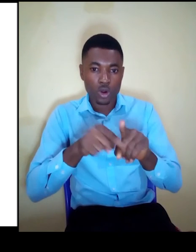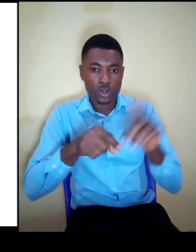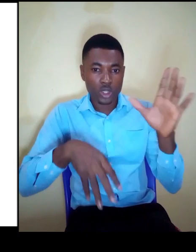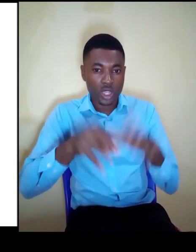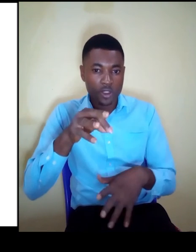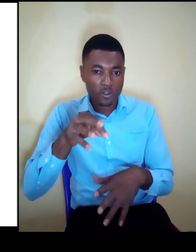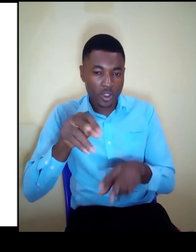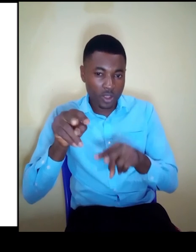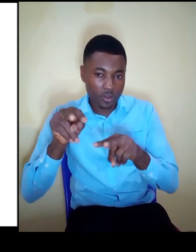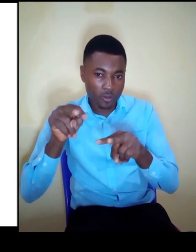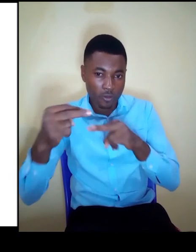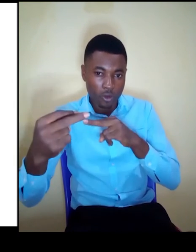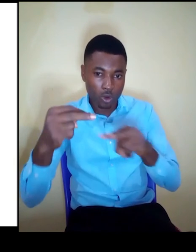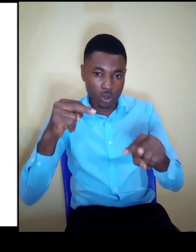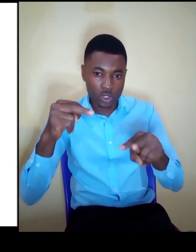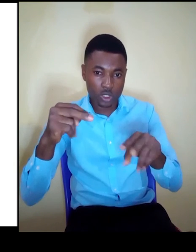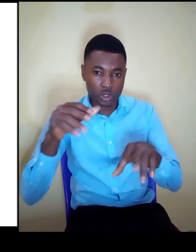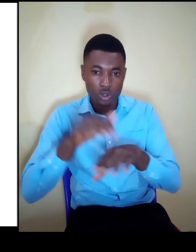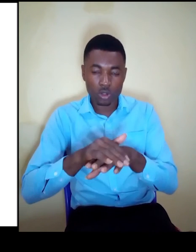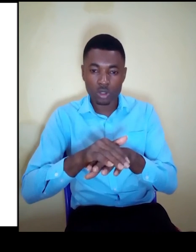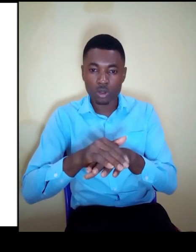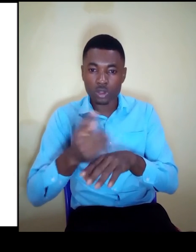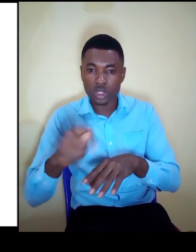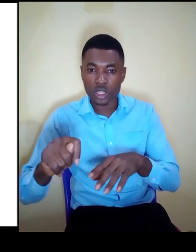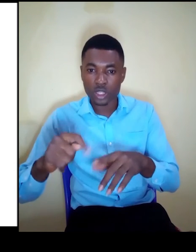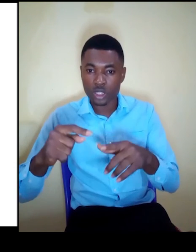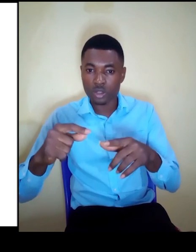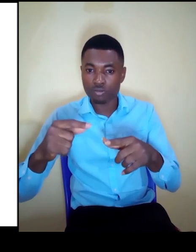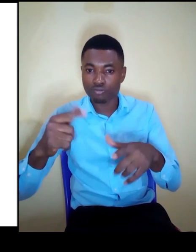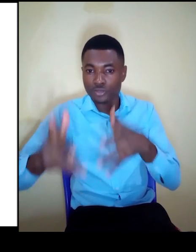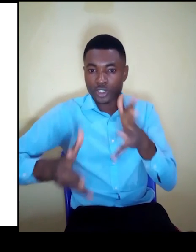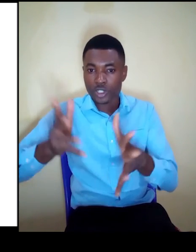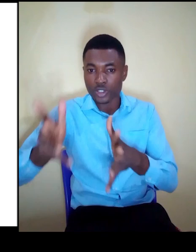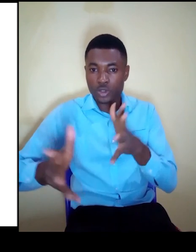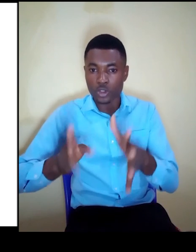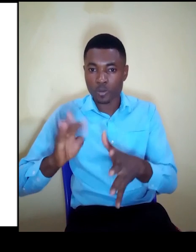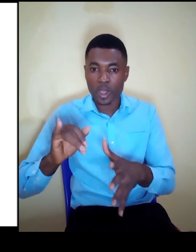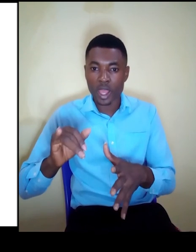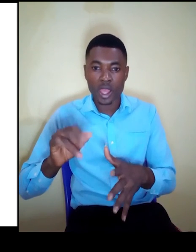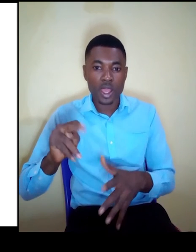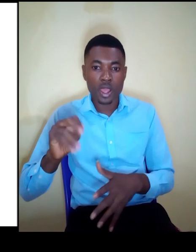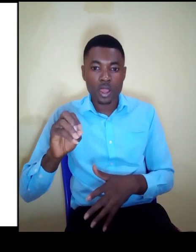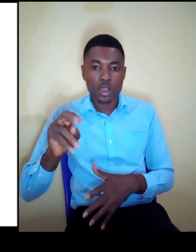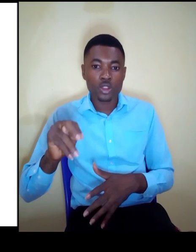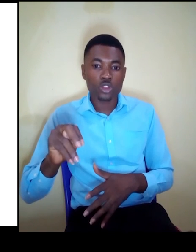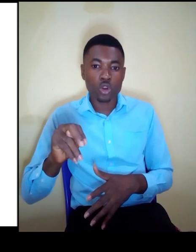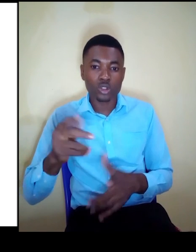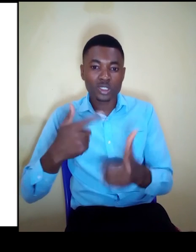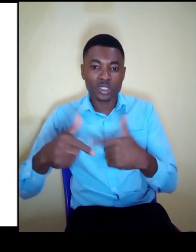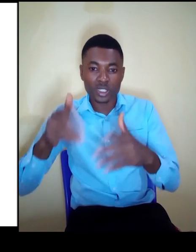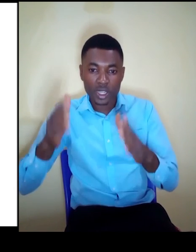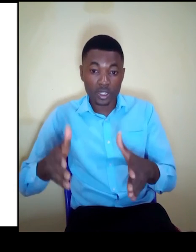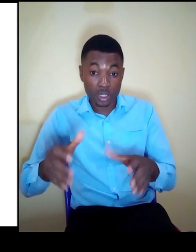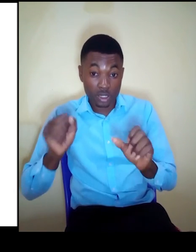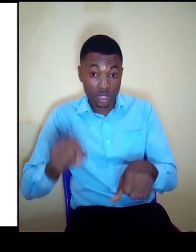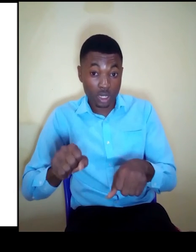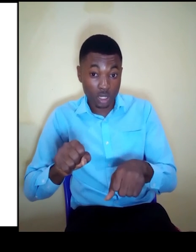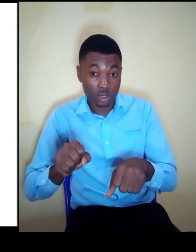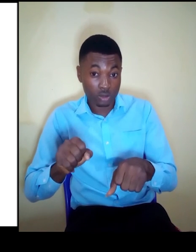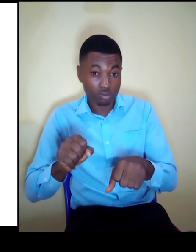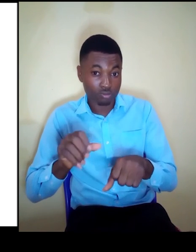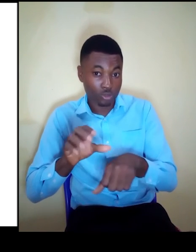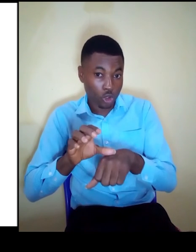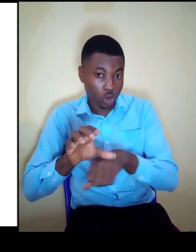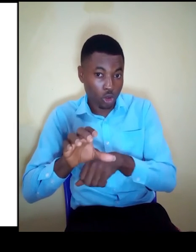produced by non-signers, that the gestural substrate of African languages may contribute to similarities among